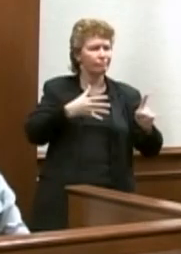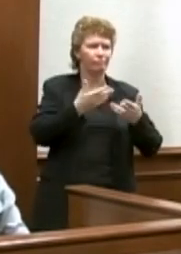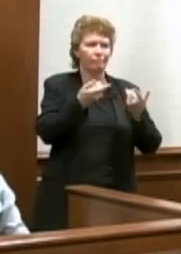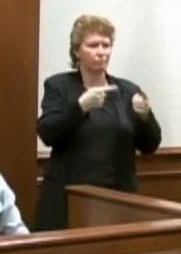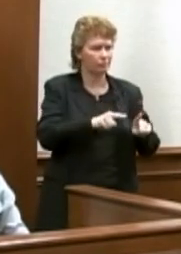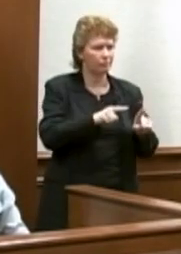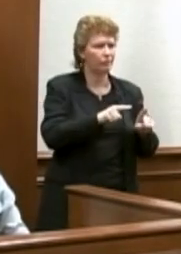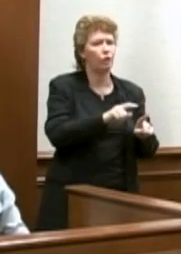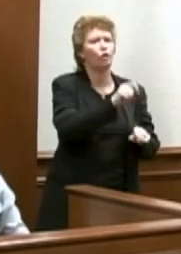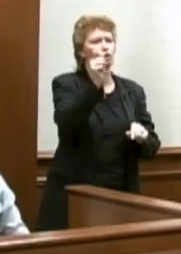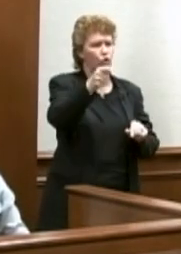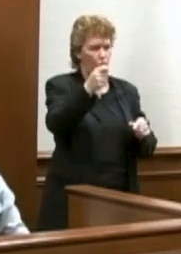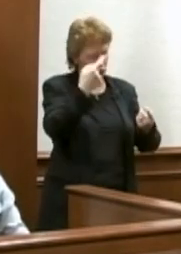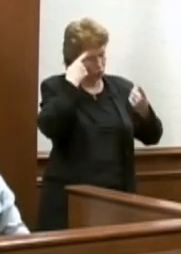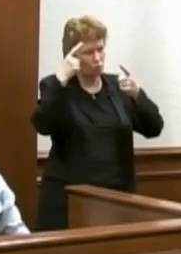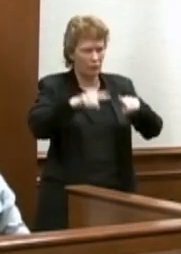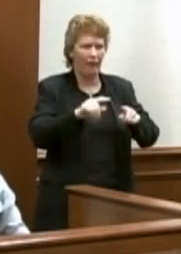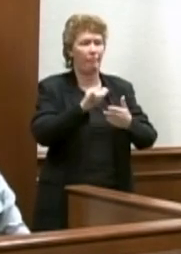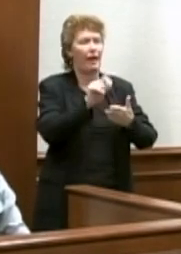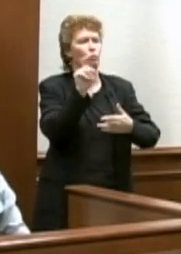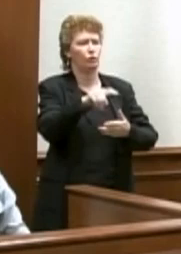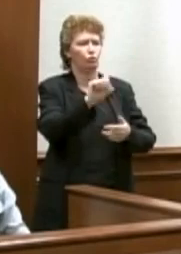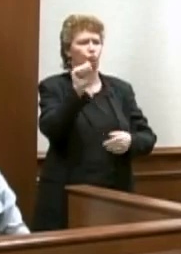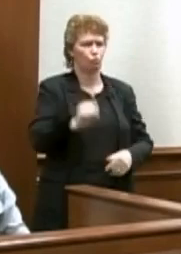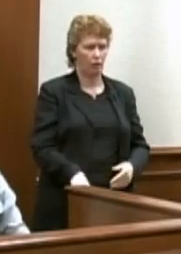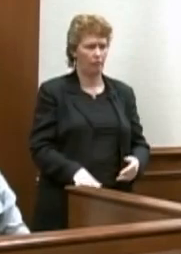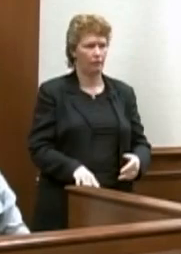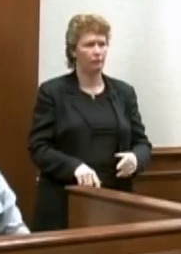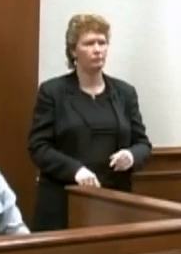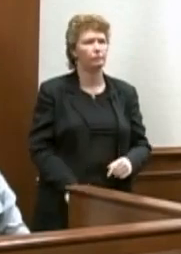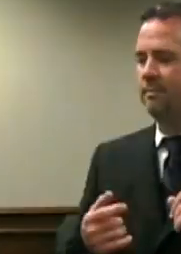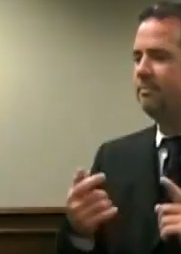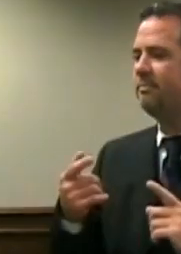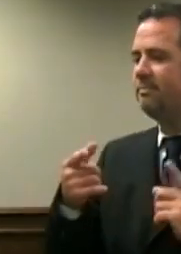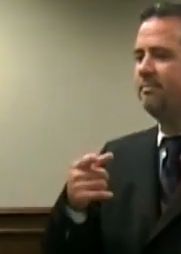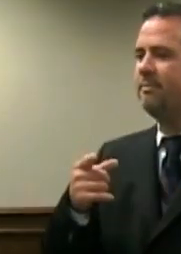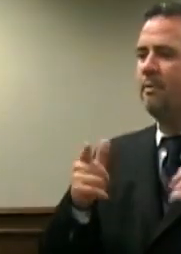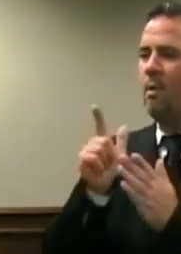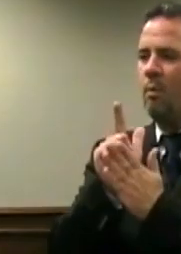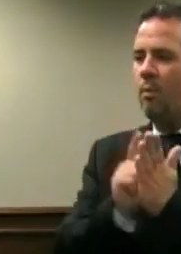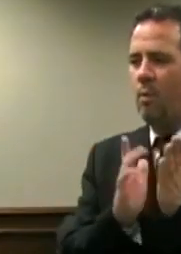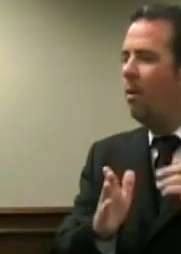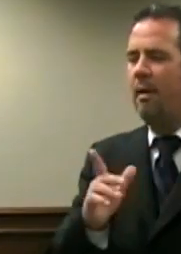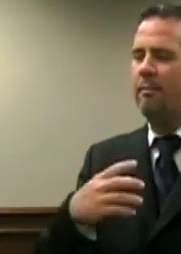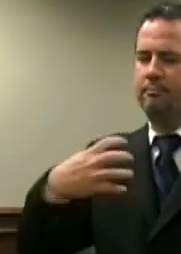Sustained. Next question. Did you enjoy your tenure at Ashgate Farm?